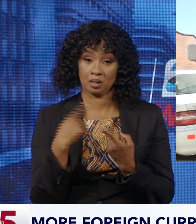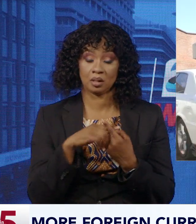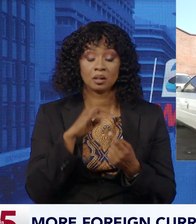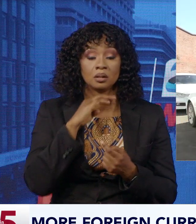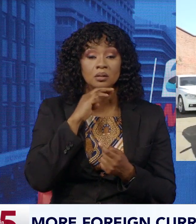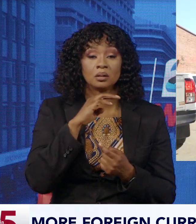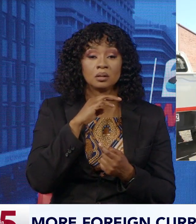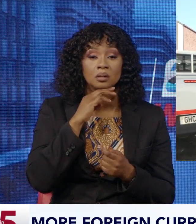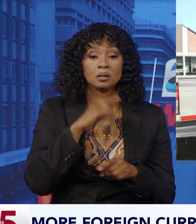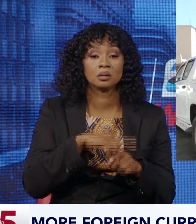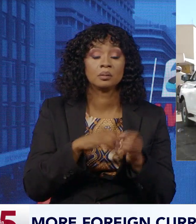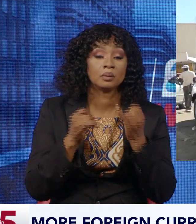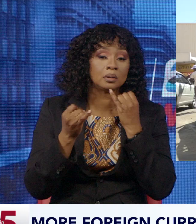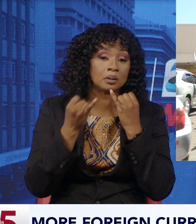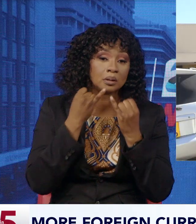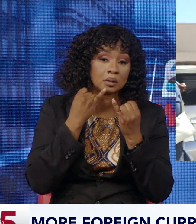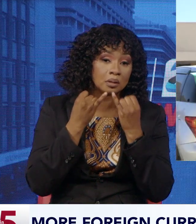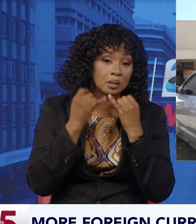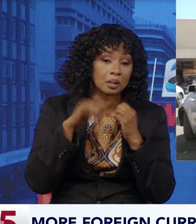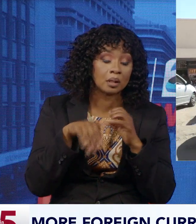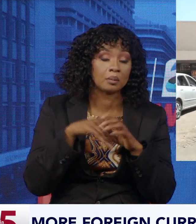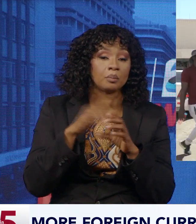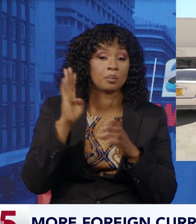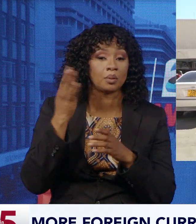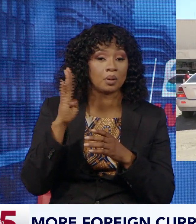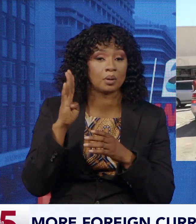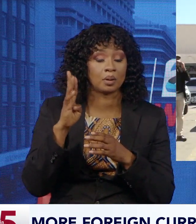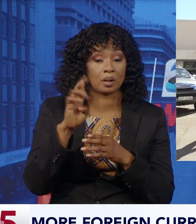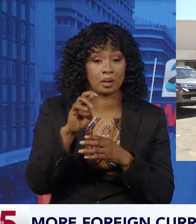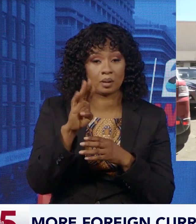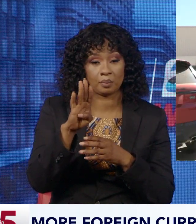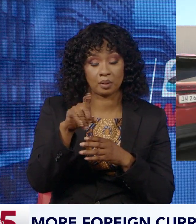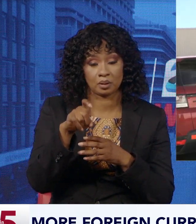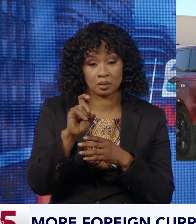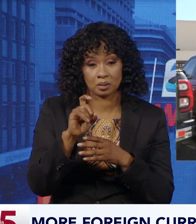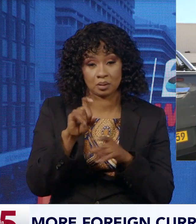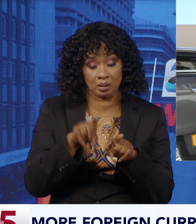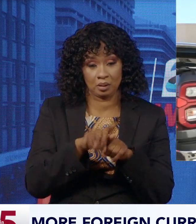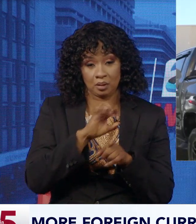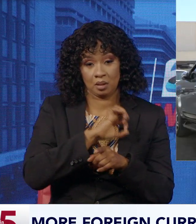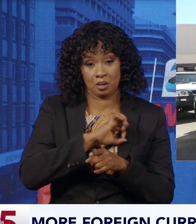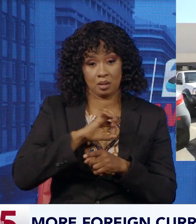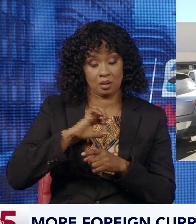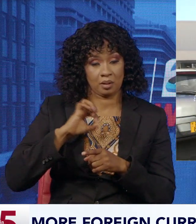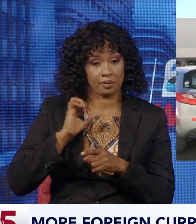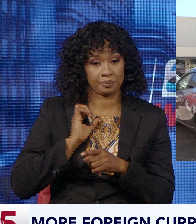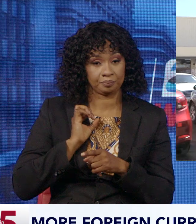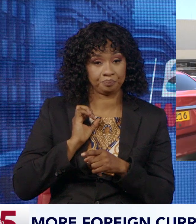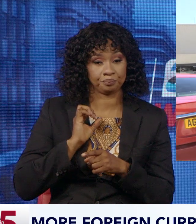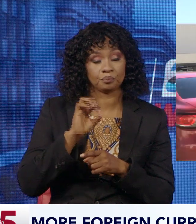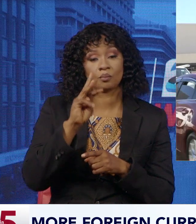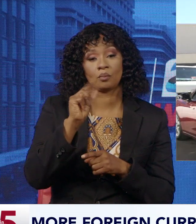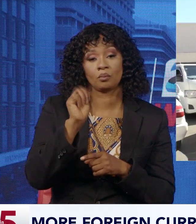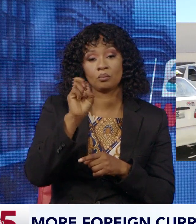us during an interview here in Bulawayo. The Reserve Bank of Zimbabwe Governor, Mr. John